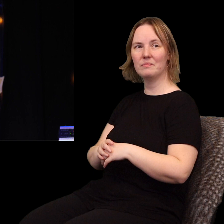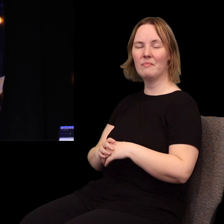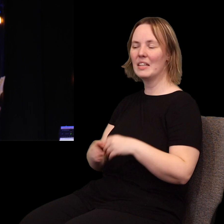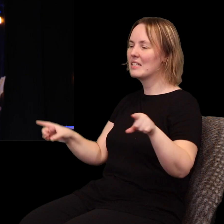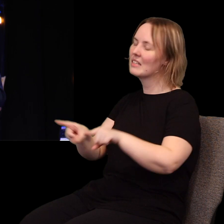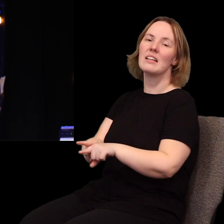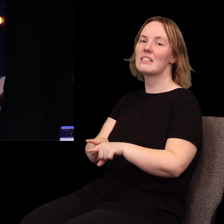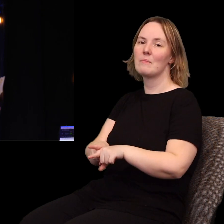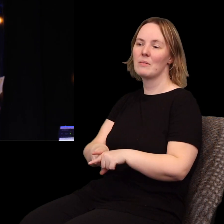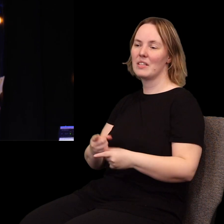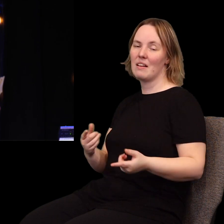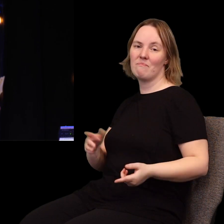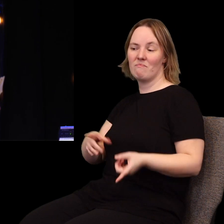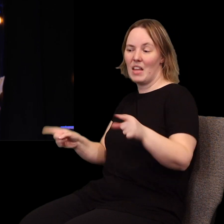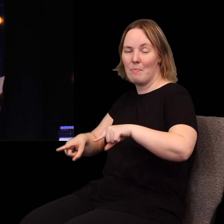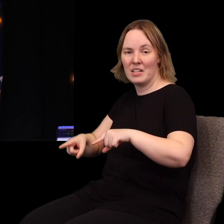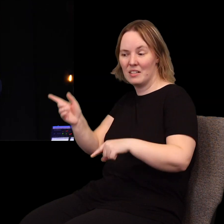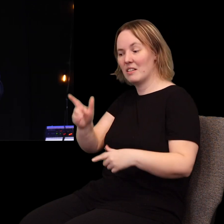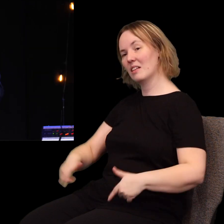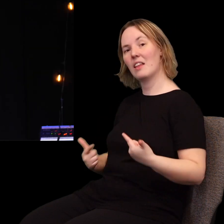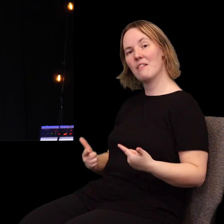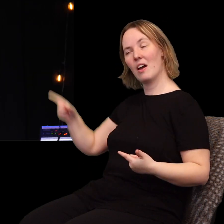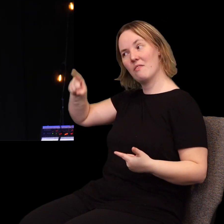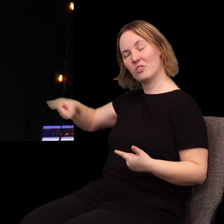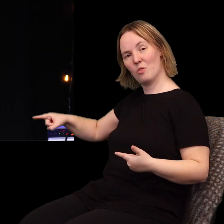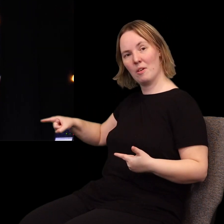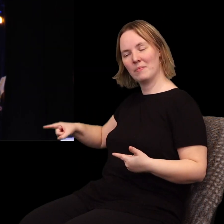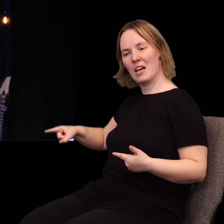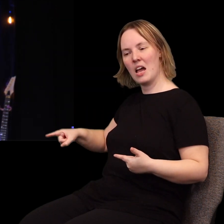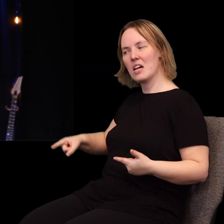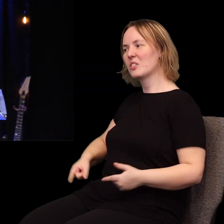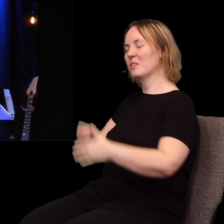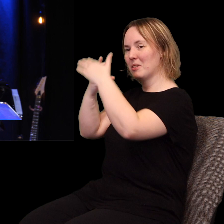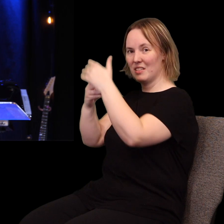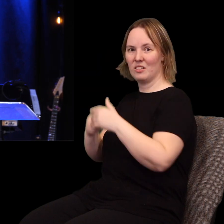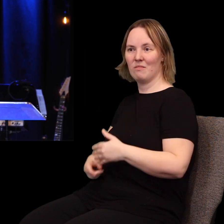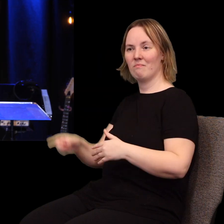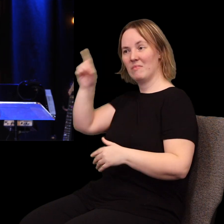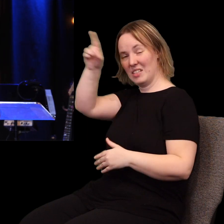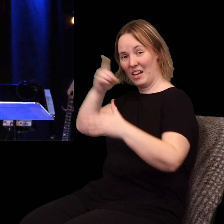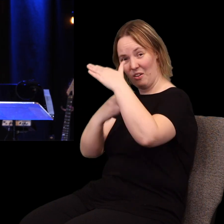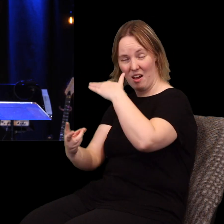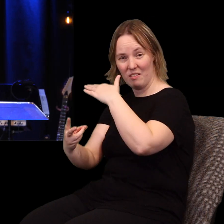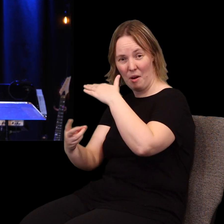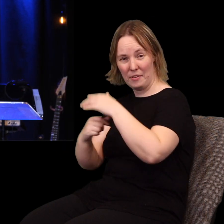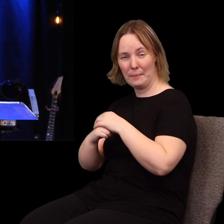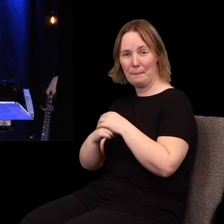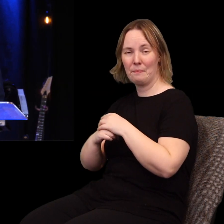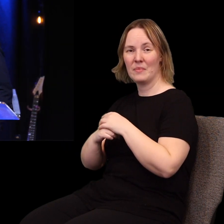thing was happening in the life of Zerubbabel. And so what God does is He speaks to the prophet Zechariah, And he gives him a